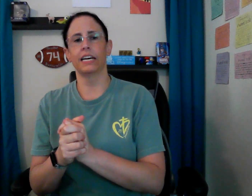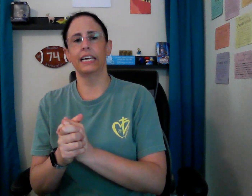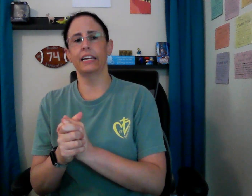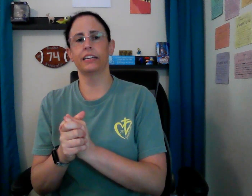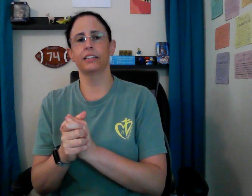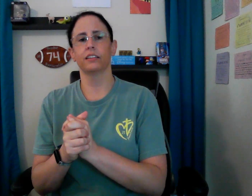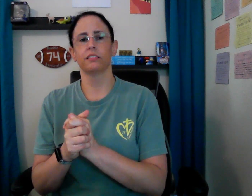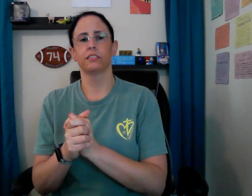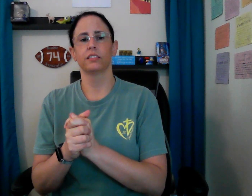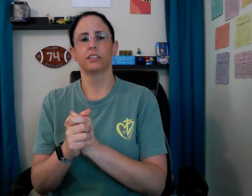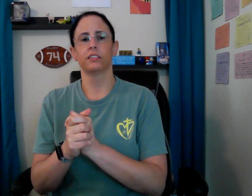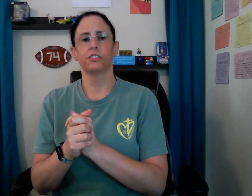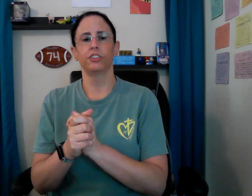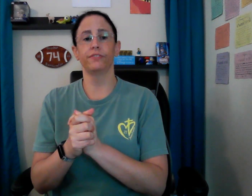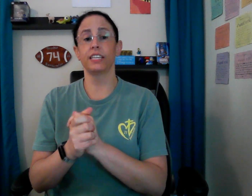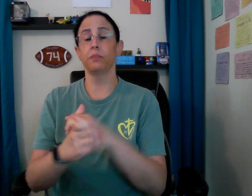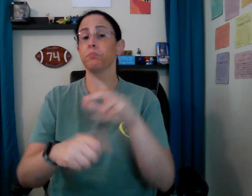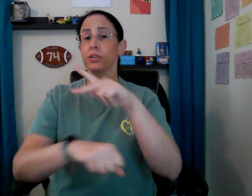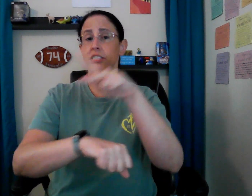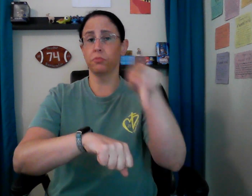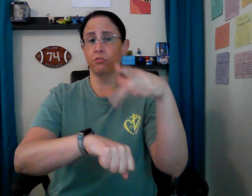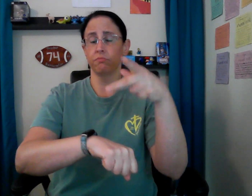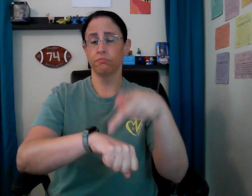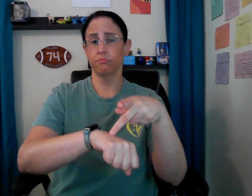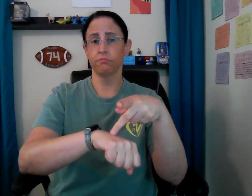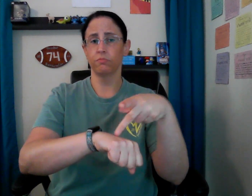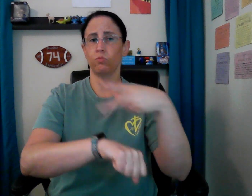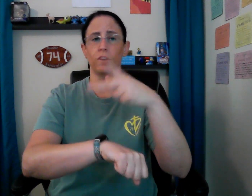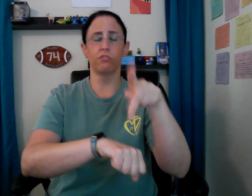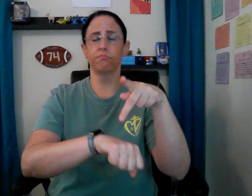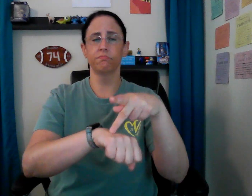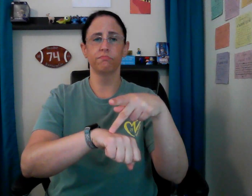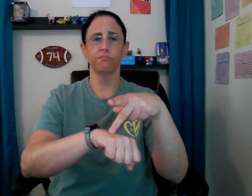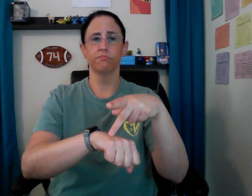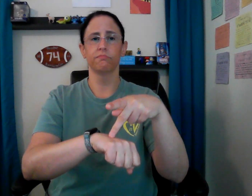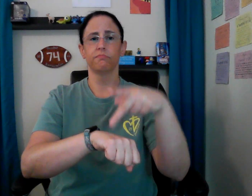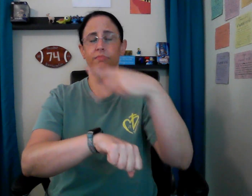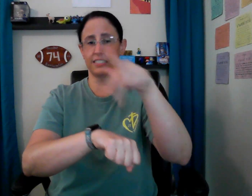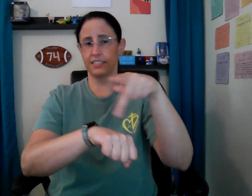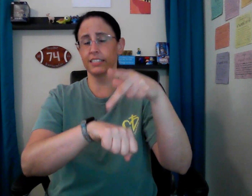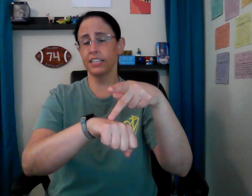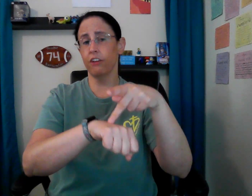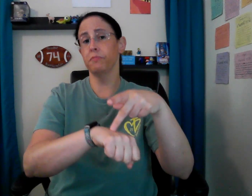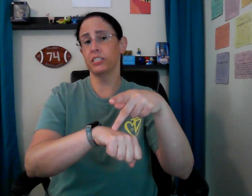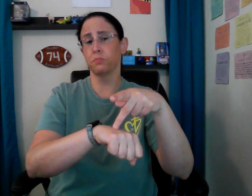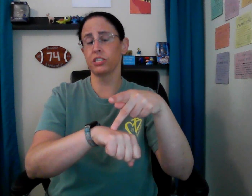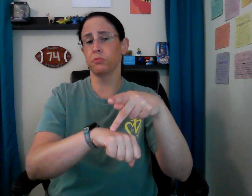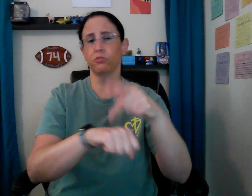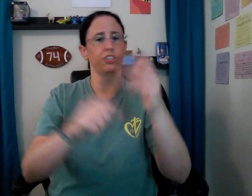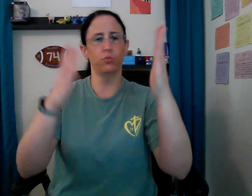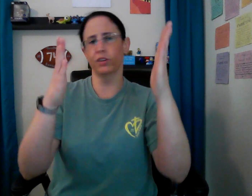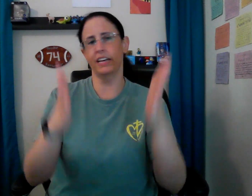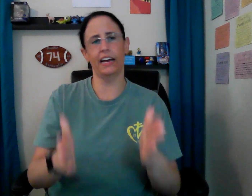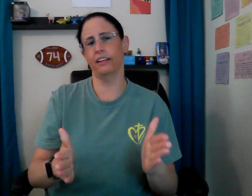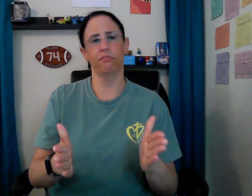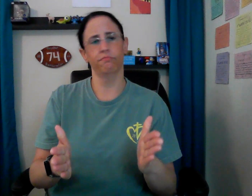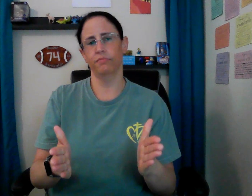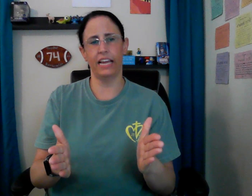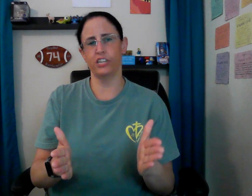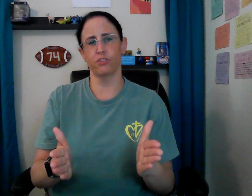Like you've seen principal. Well, this in itself means principal. You want to add the agent